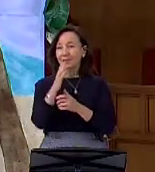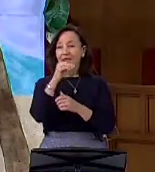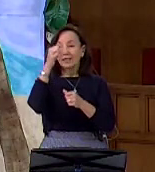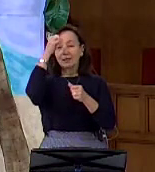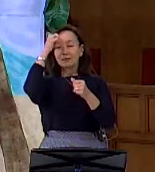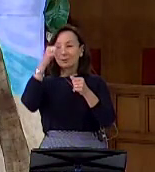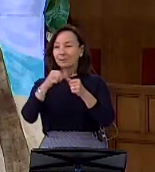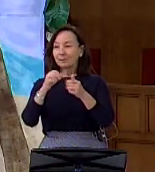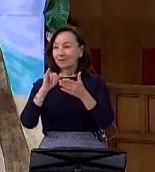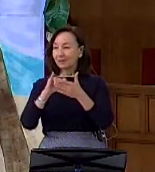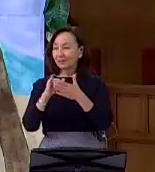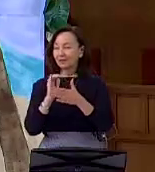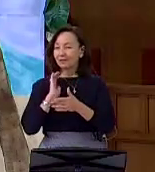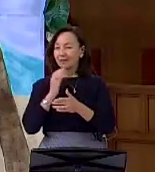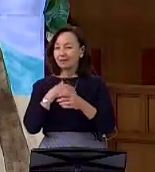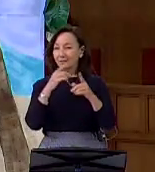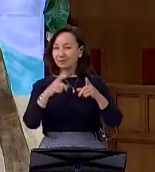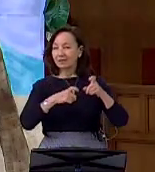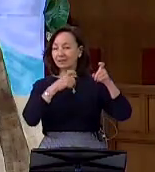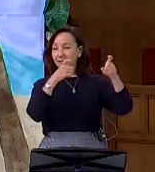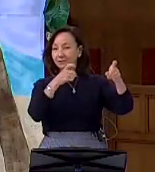remember that our gifts